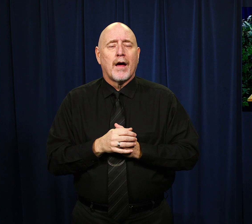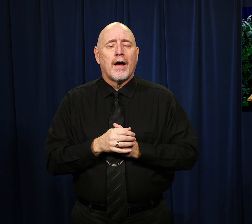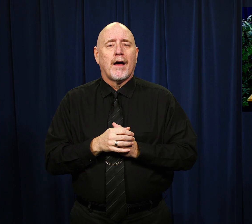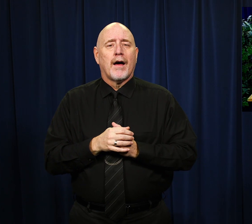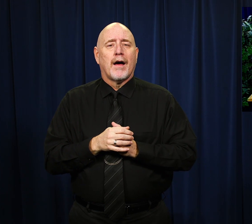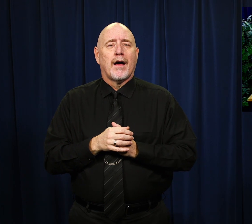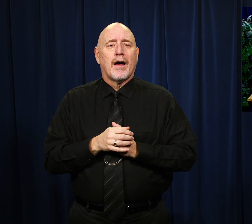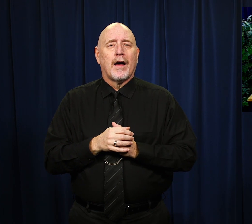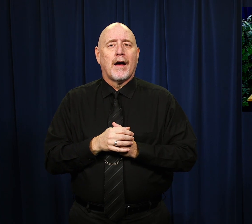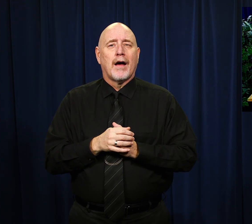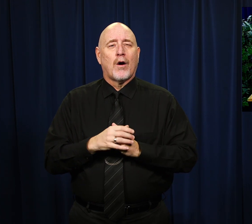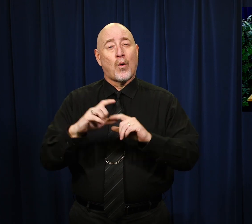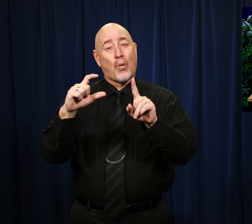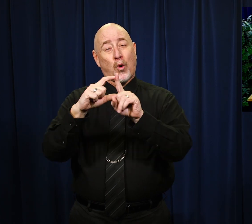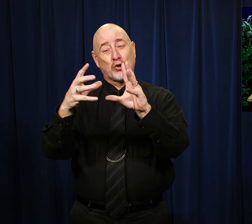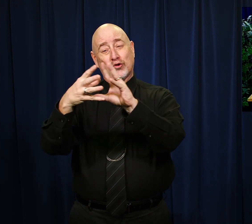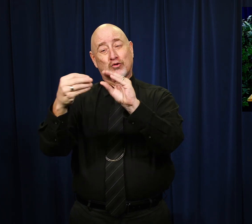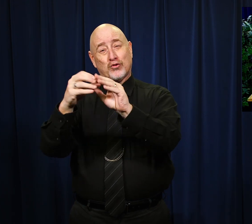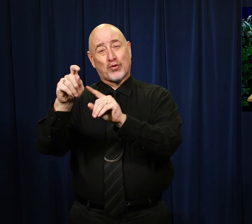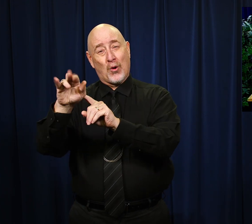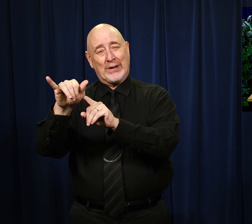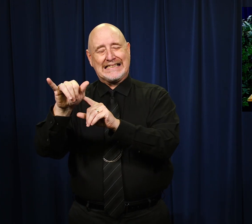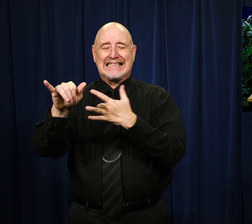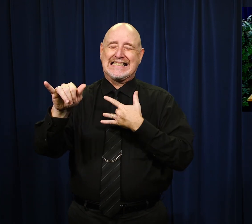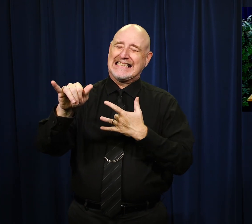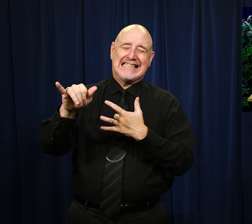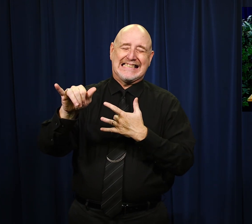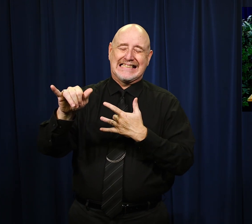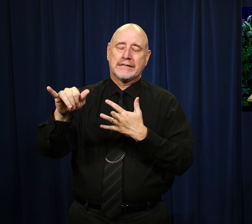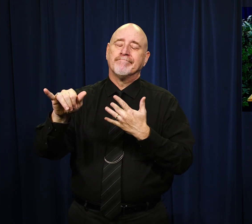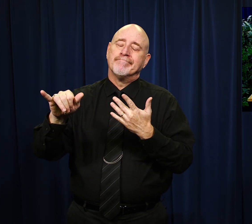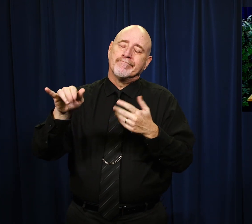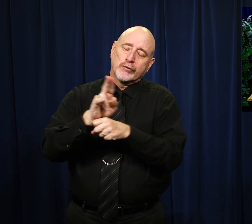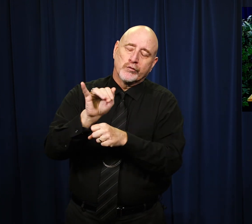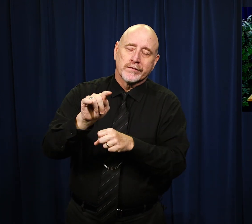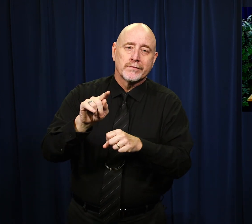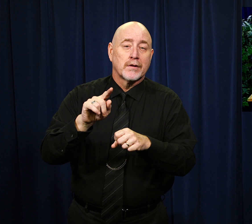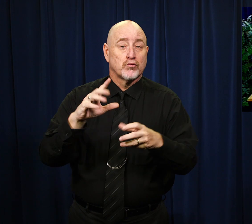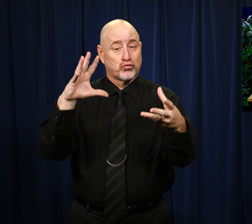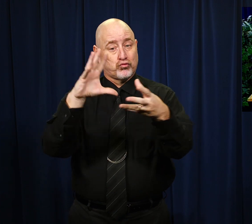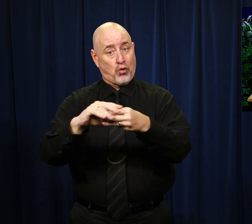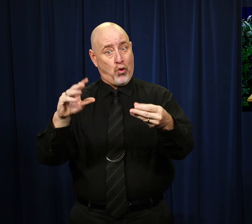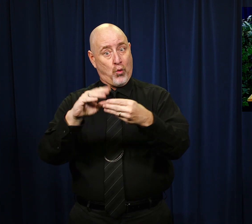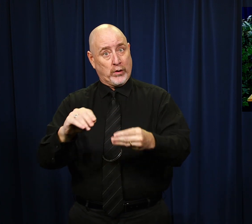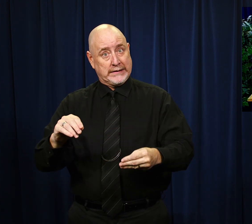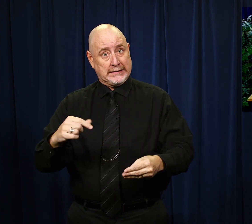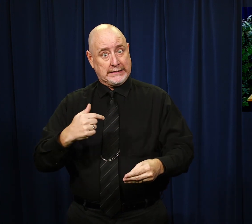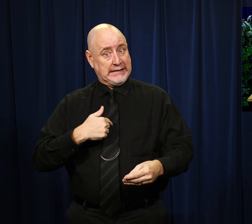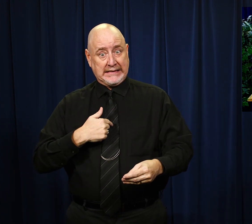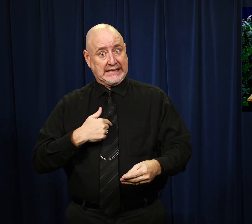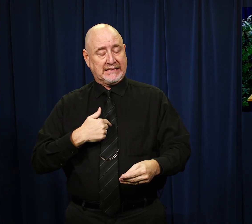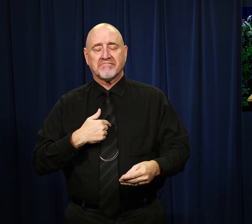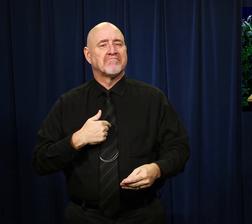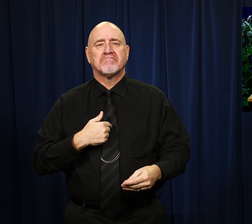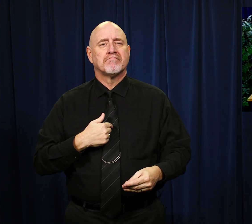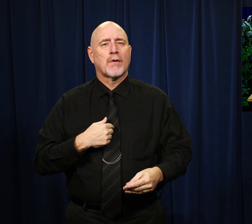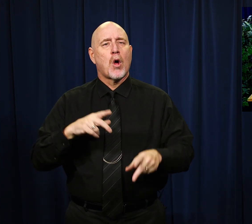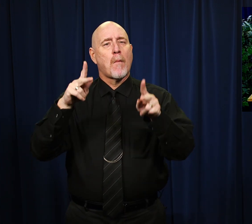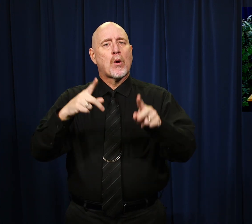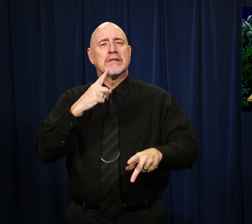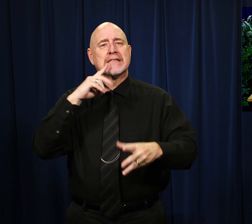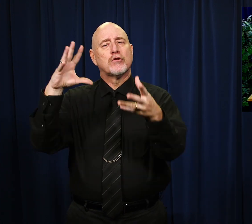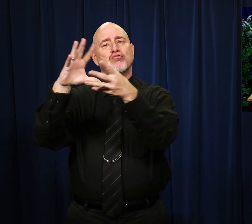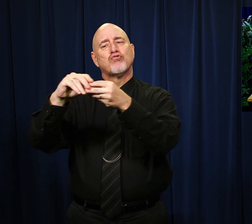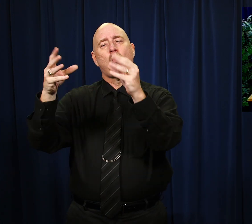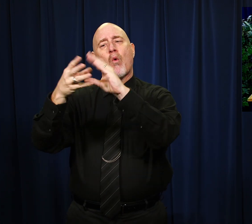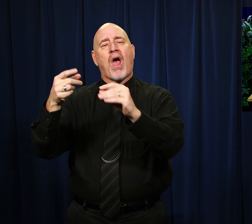really shy from using the word story, but I did. To me, these are not just stories. When a person says a story,